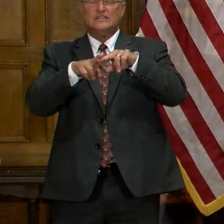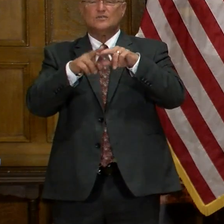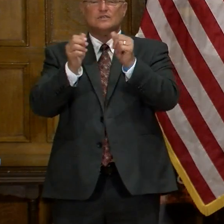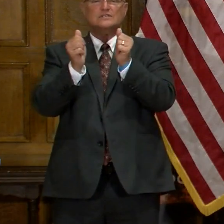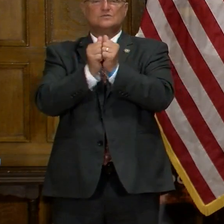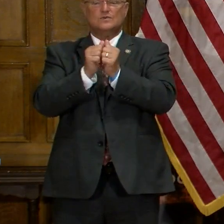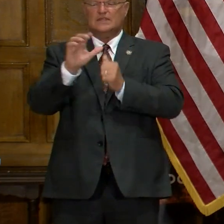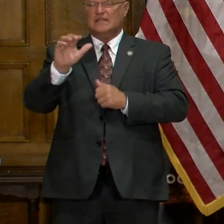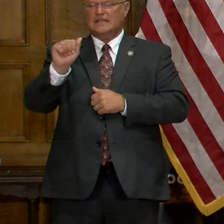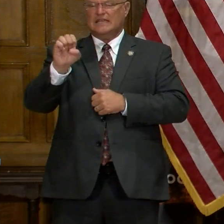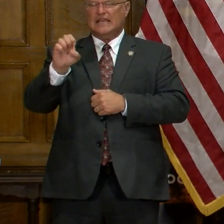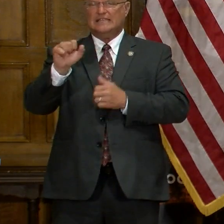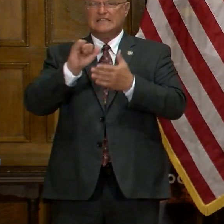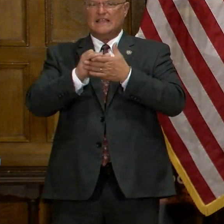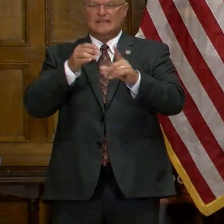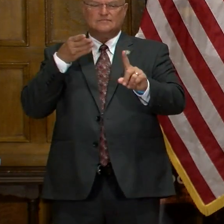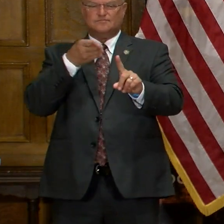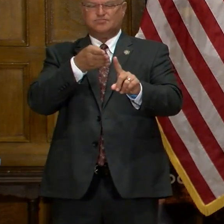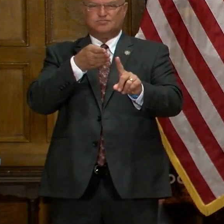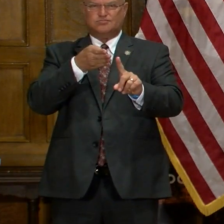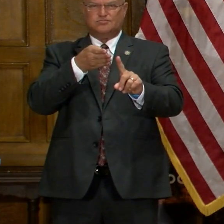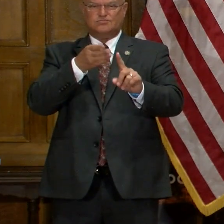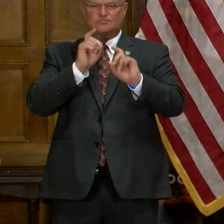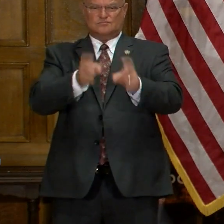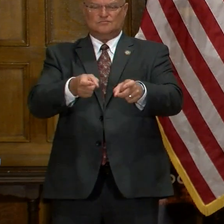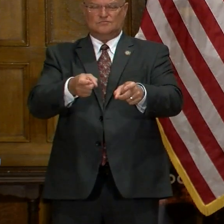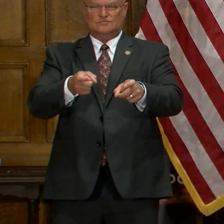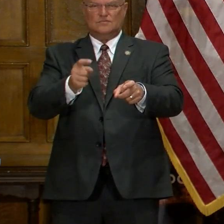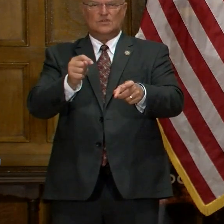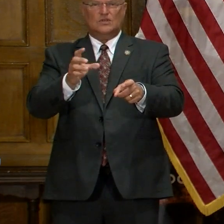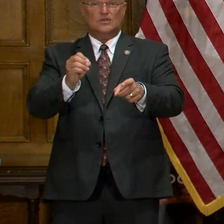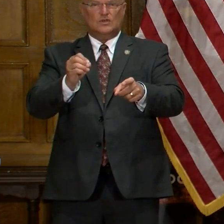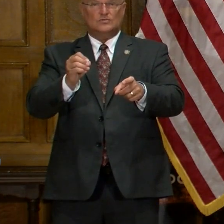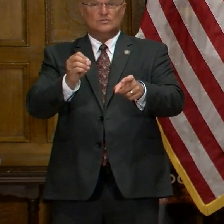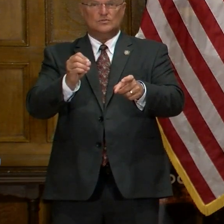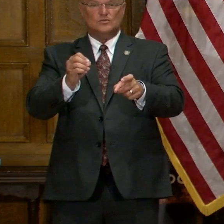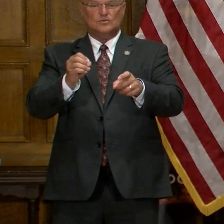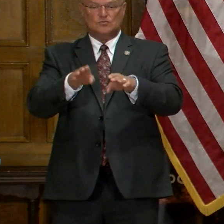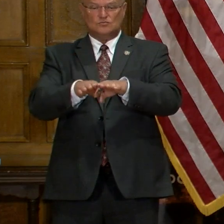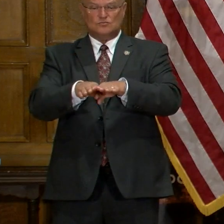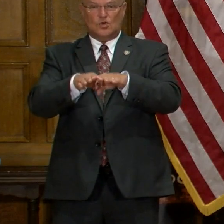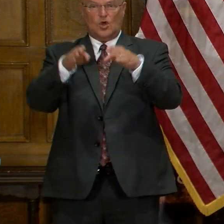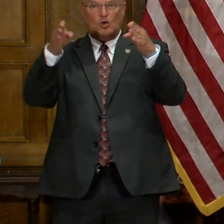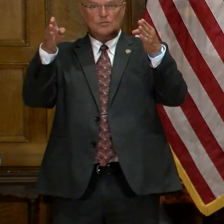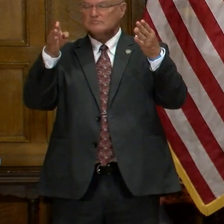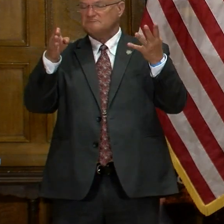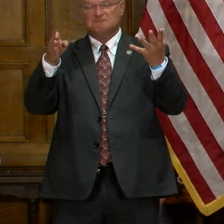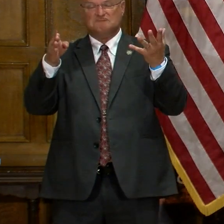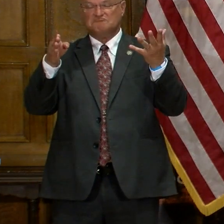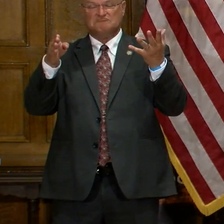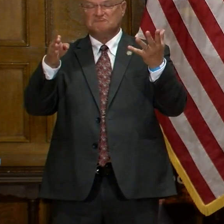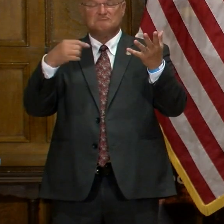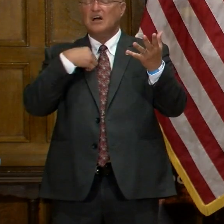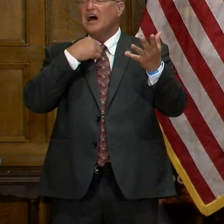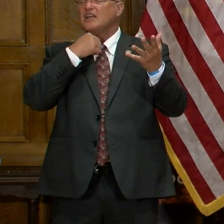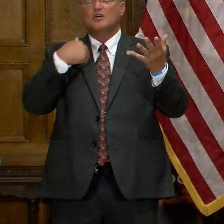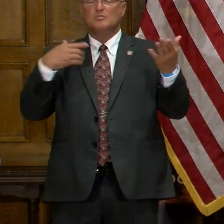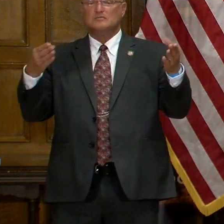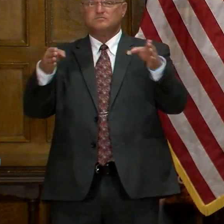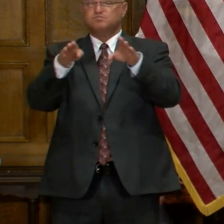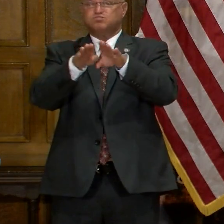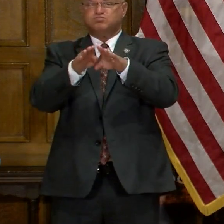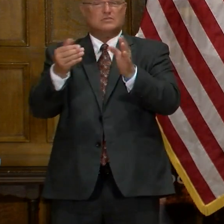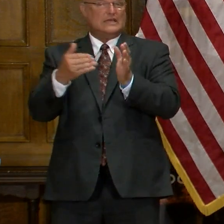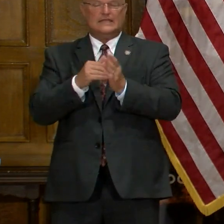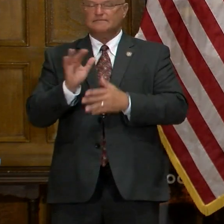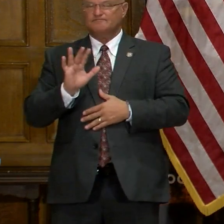in cases that are directly attributable to lifting some of the restrictions, then I don't intend to tighten them up.